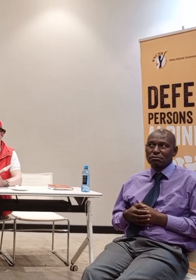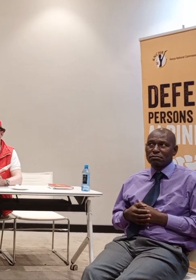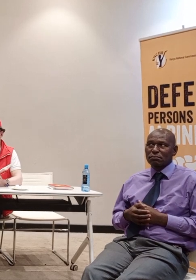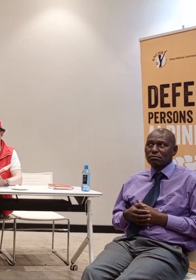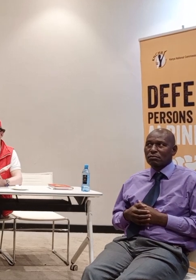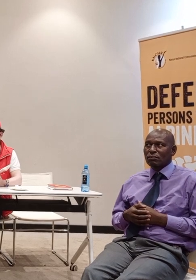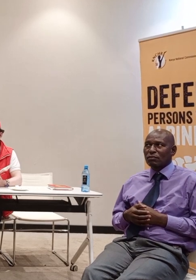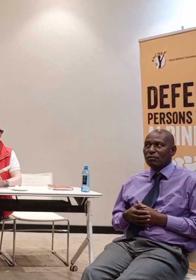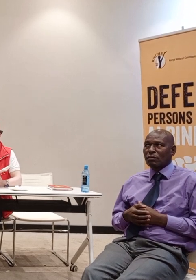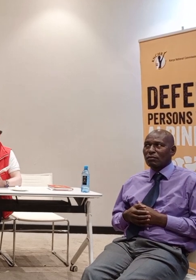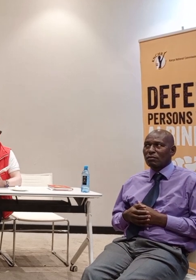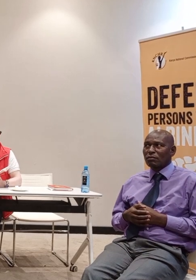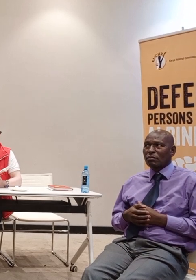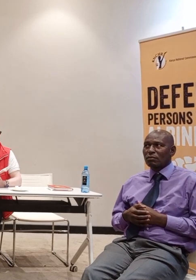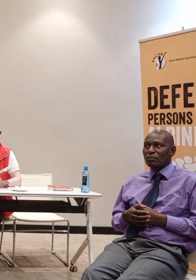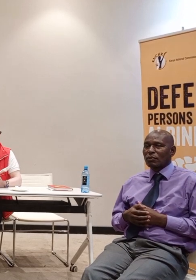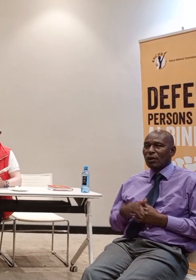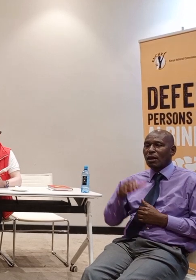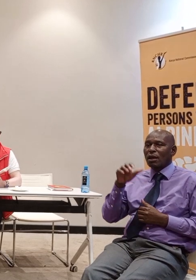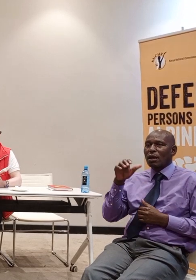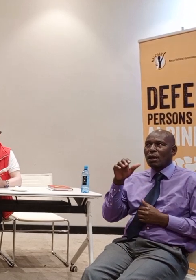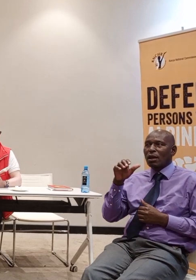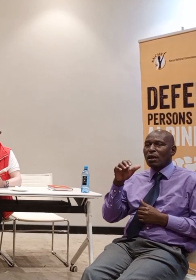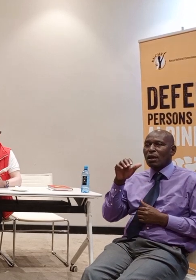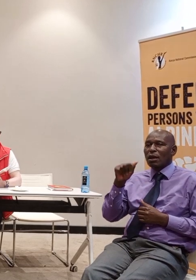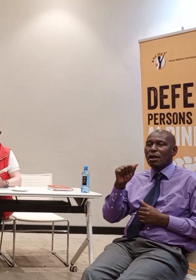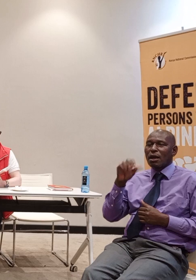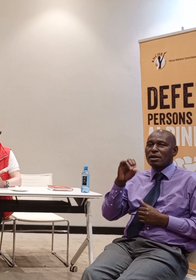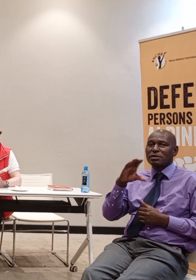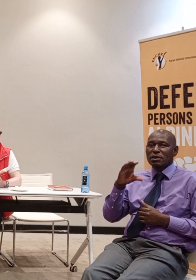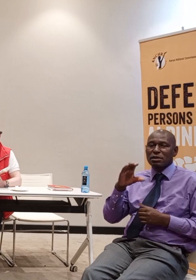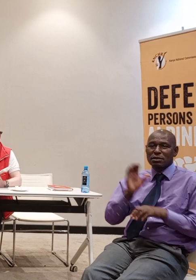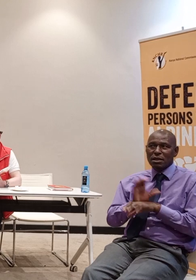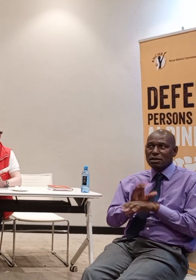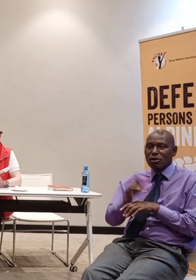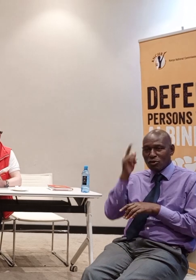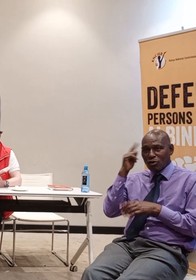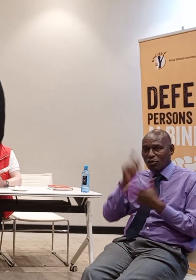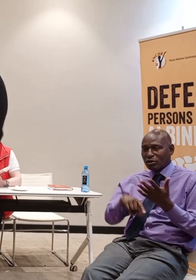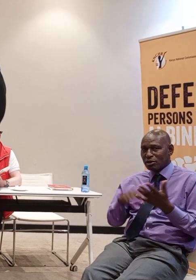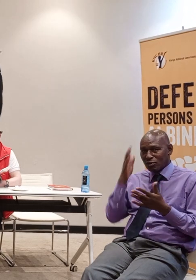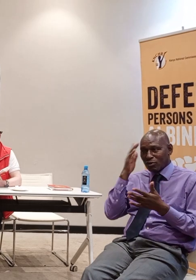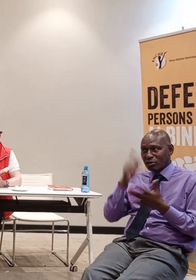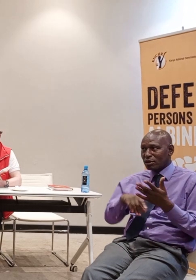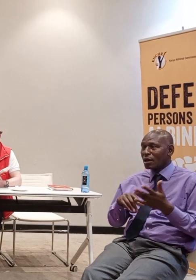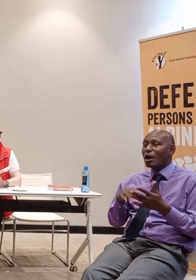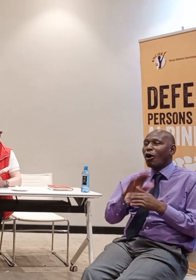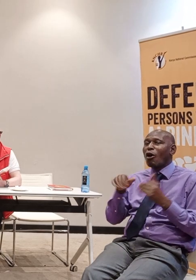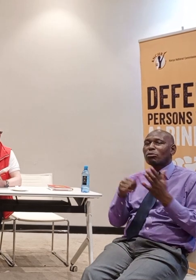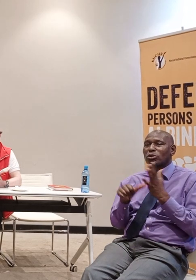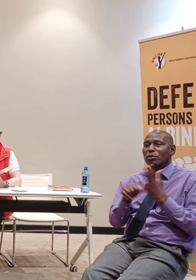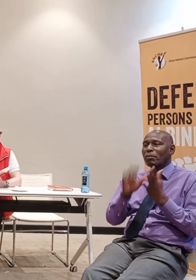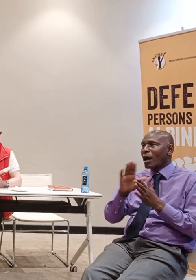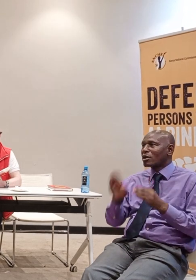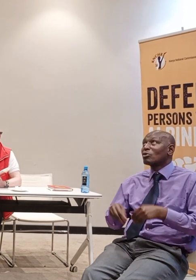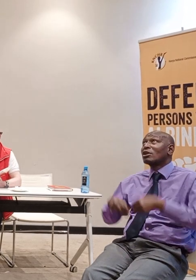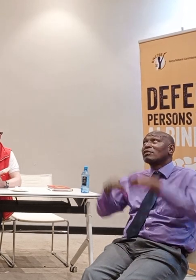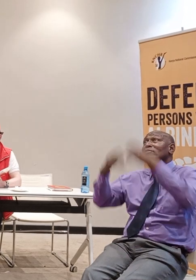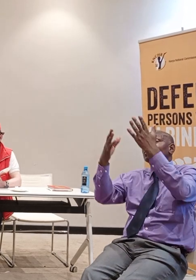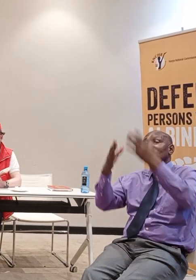Anglicans, you know what that means? Those who are Anglicans, that all your problems you send it to Christ